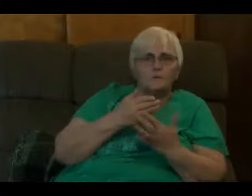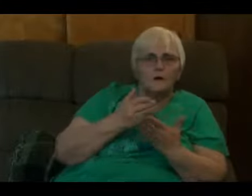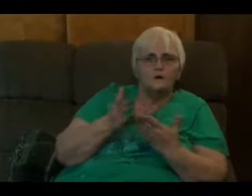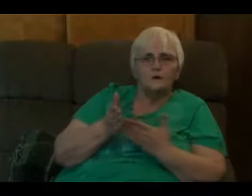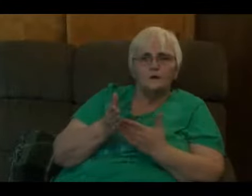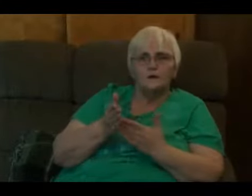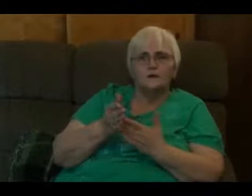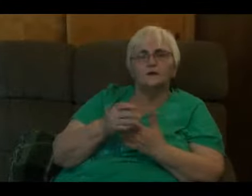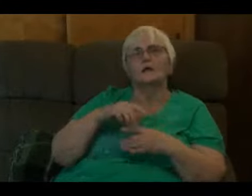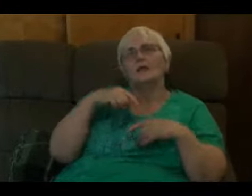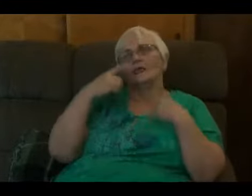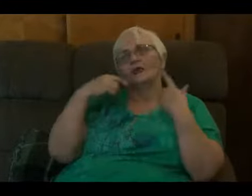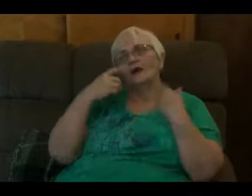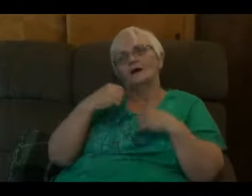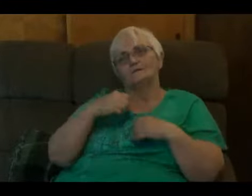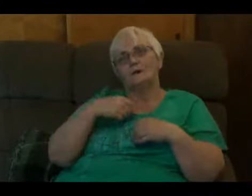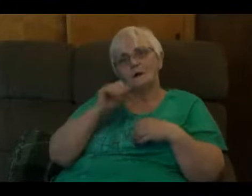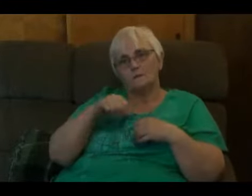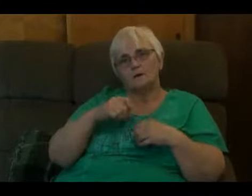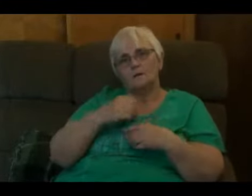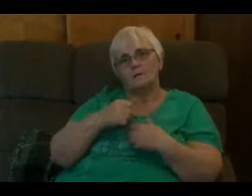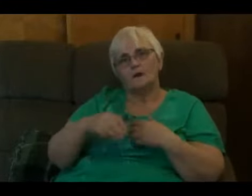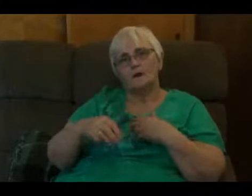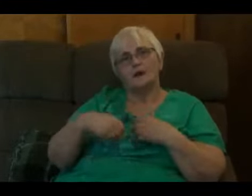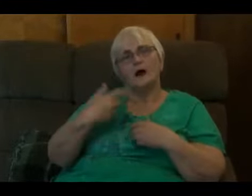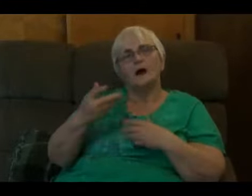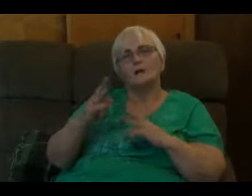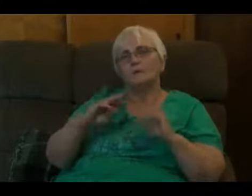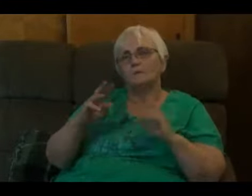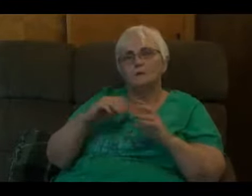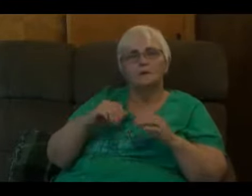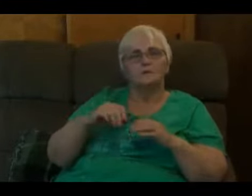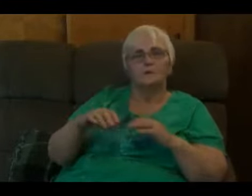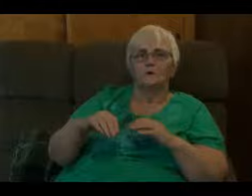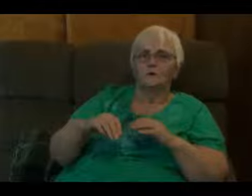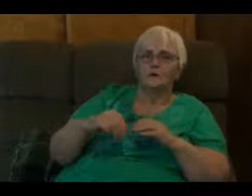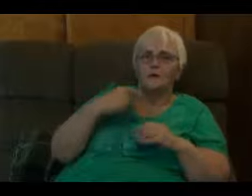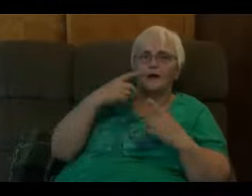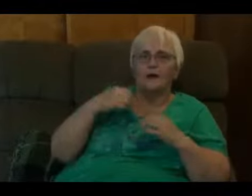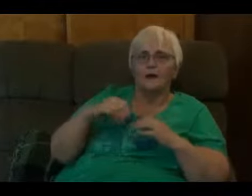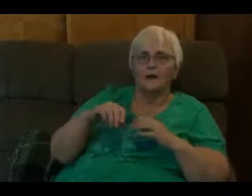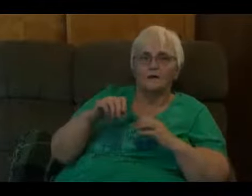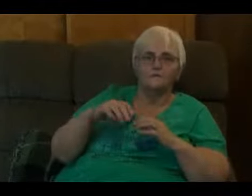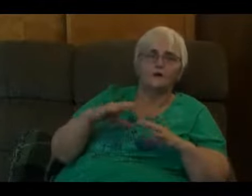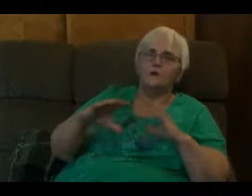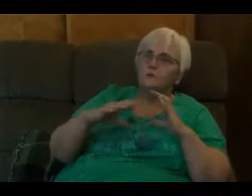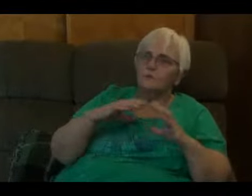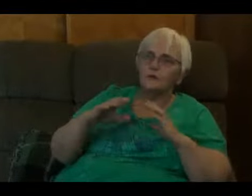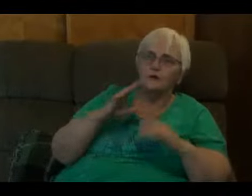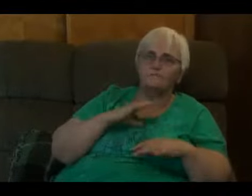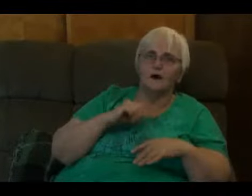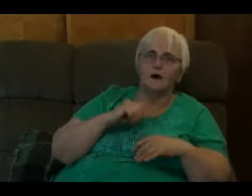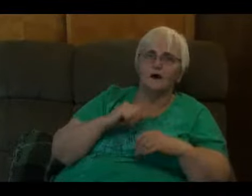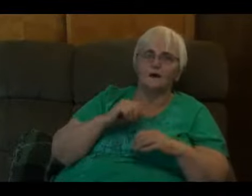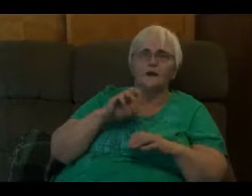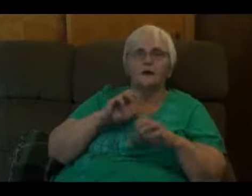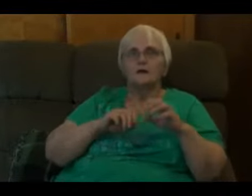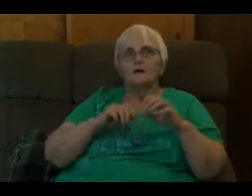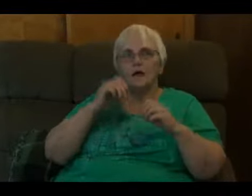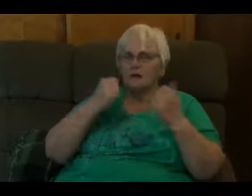humor. Ability to communicate powerfully. Writing skills. Athletic ability.